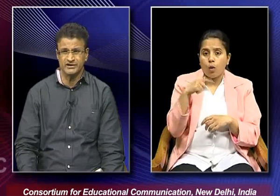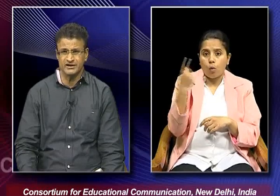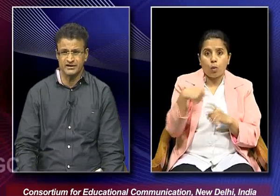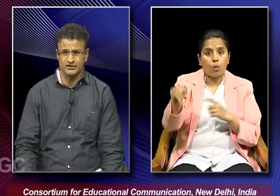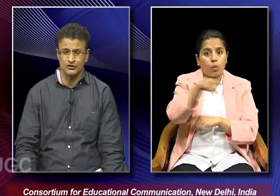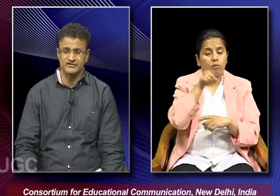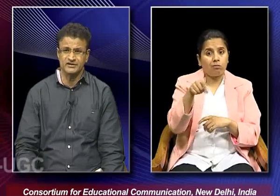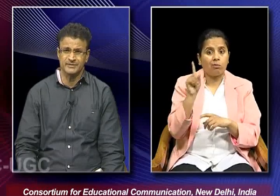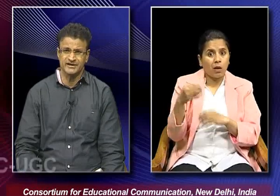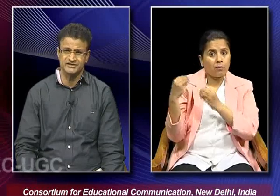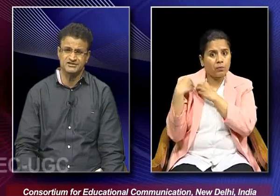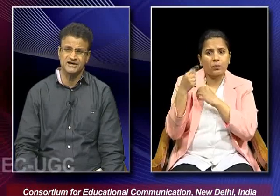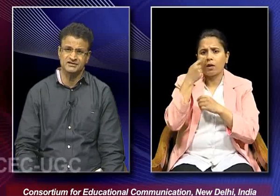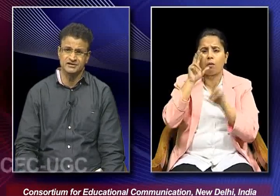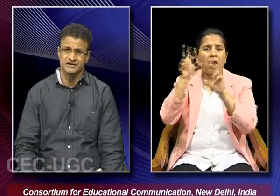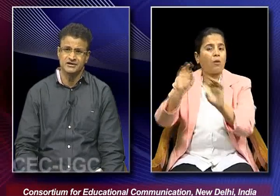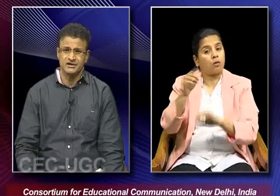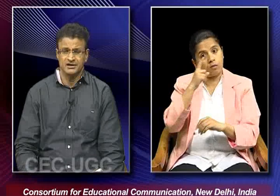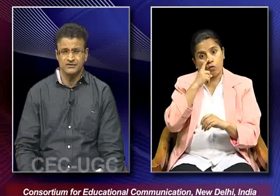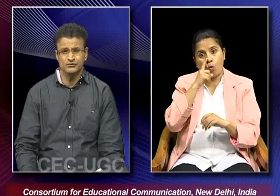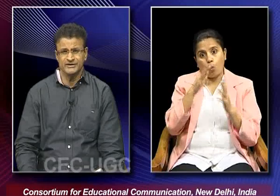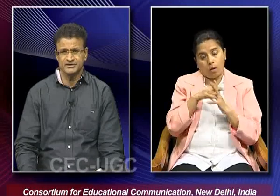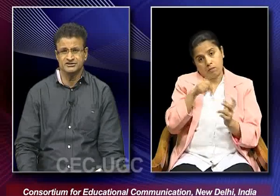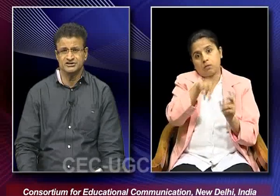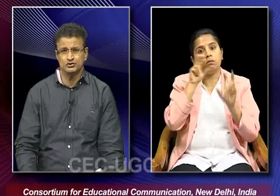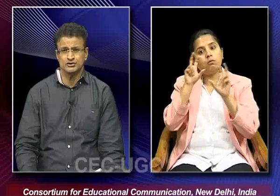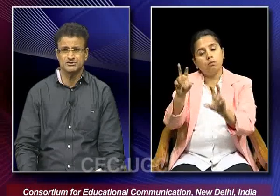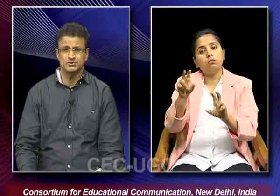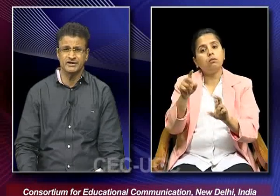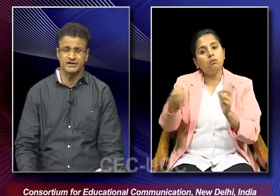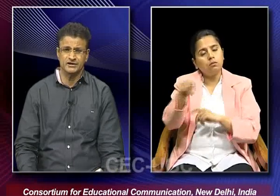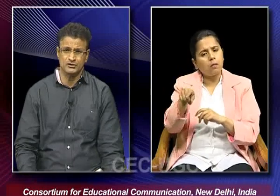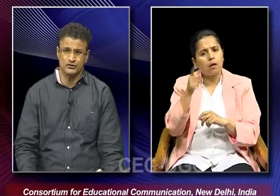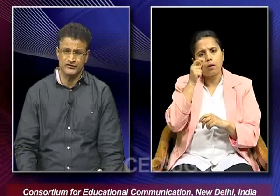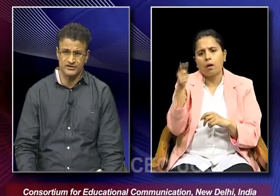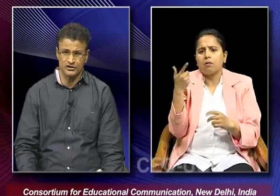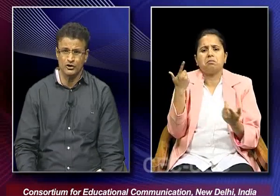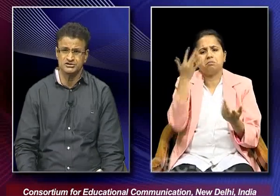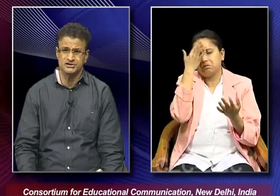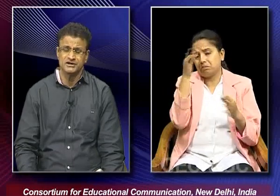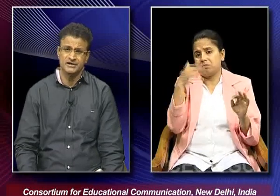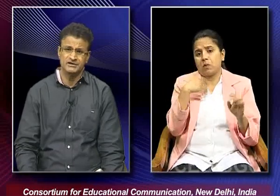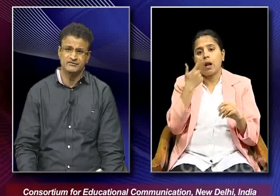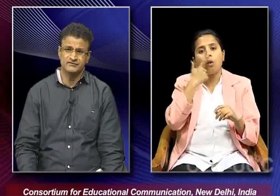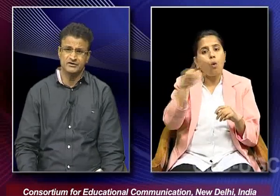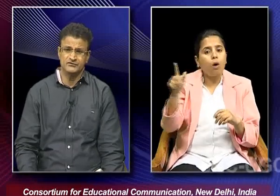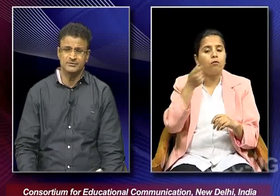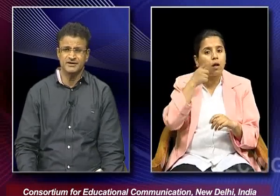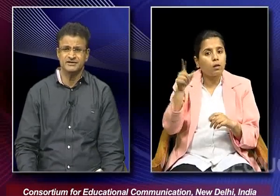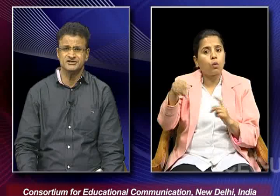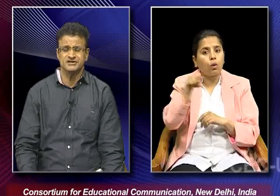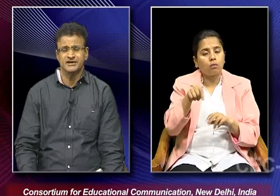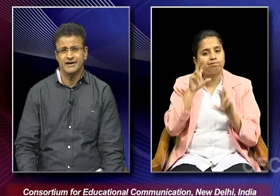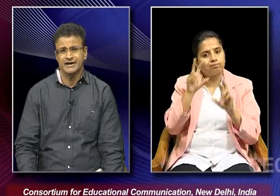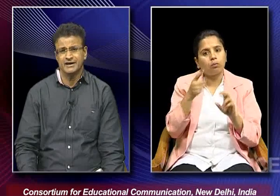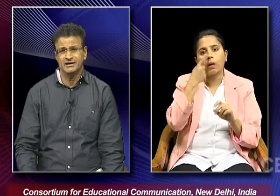have to take care of their parents, rather a woman, she also has to take care of her in-laws in the framework of the